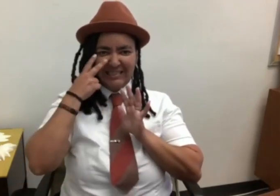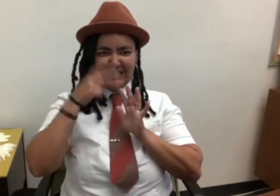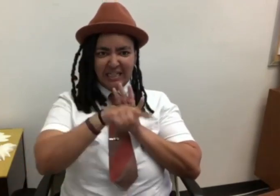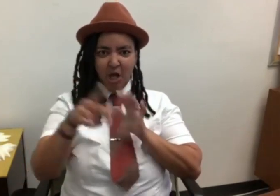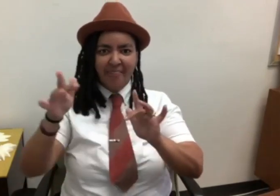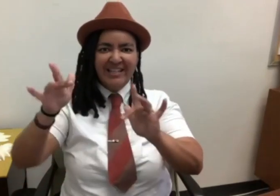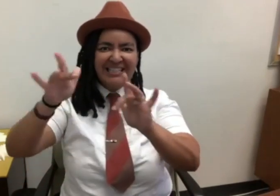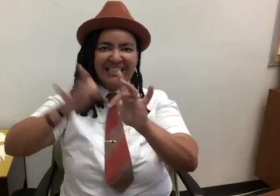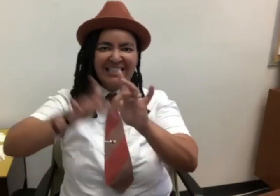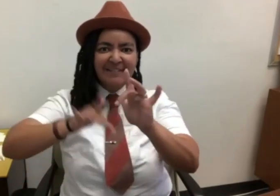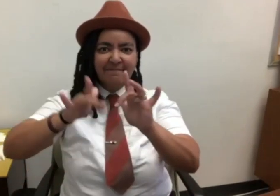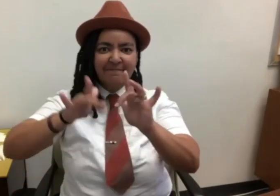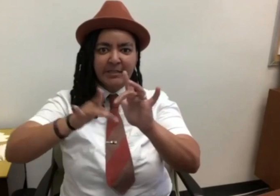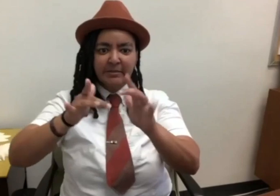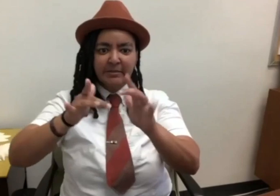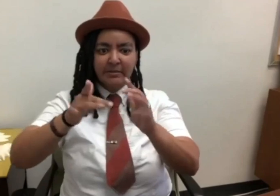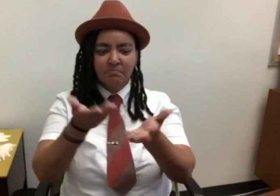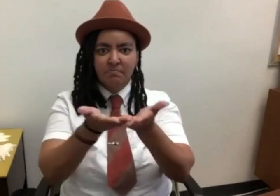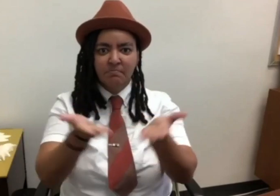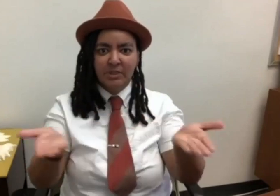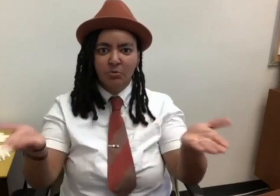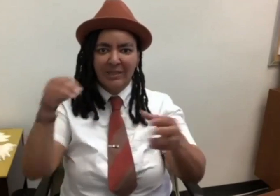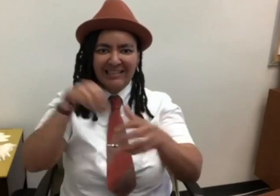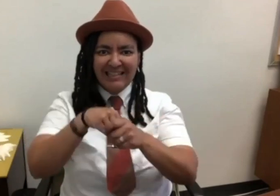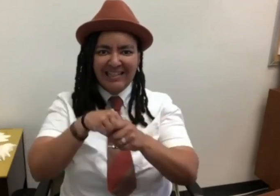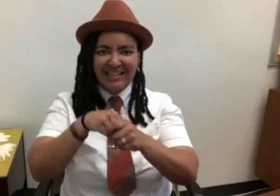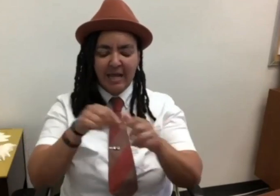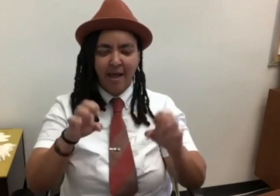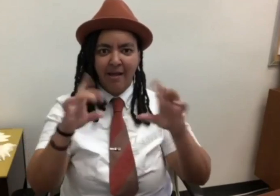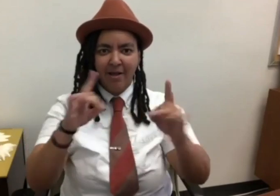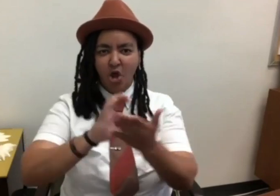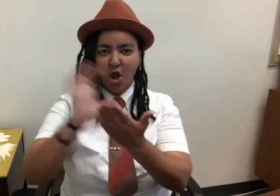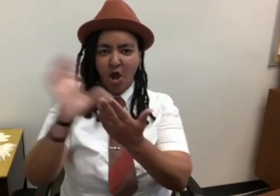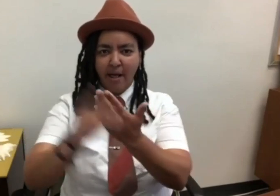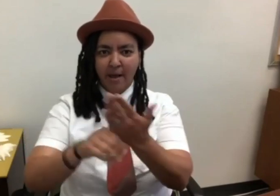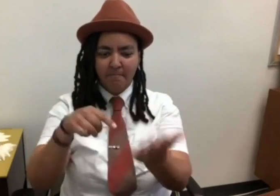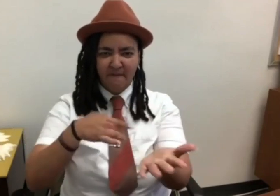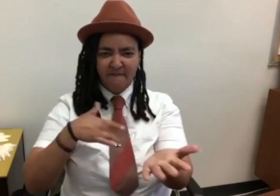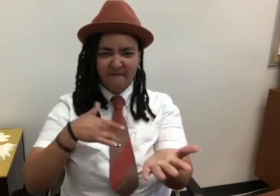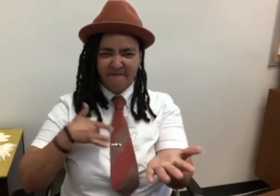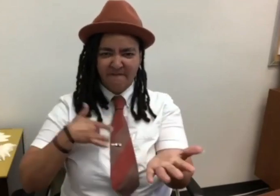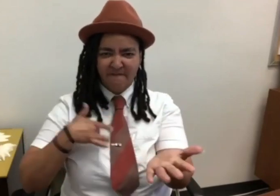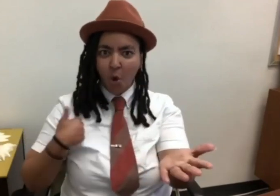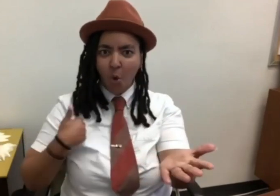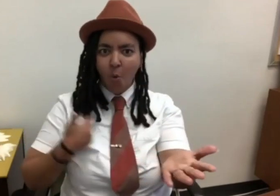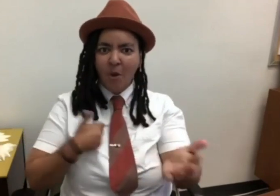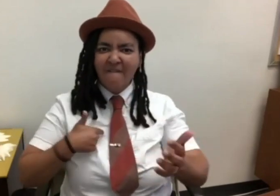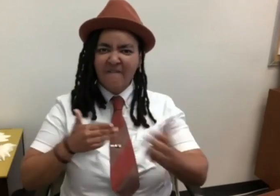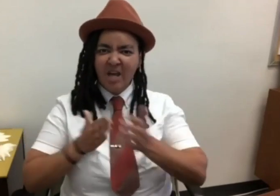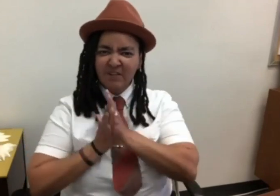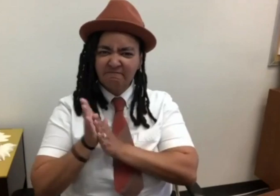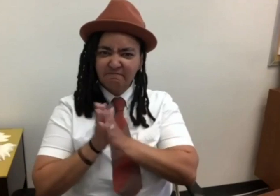If we talk about the Black identities and look at the deficit that's there in the educational